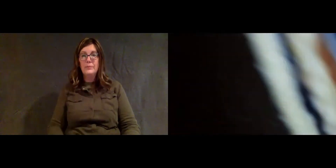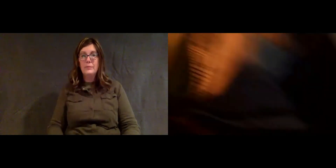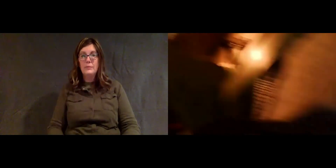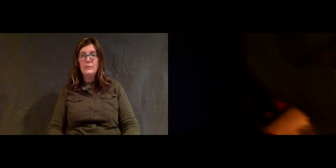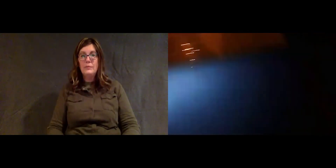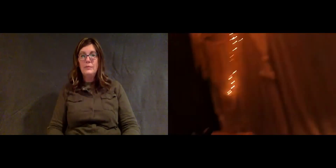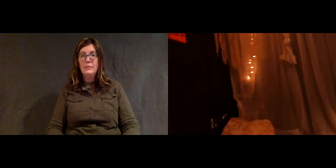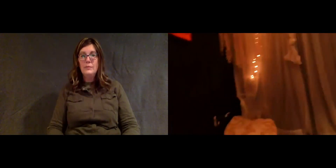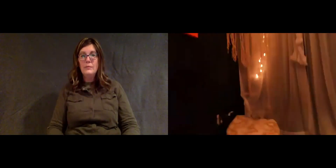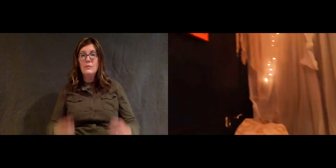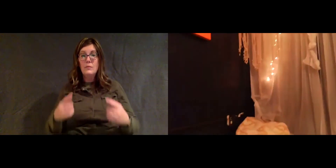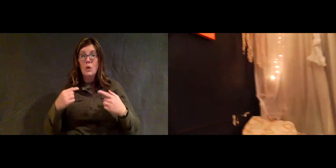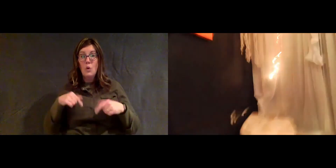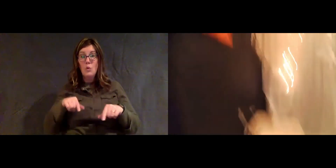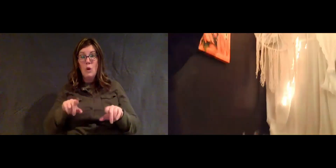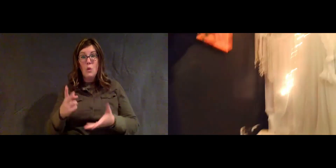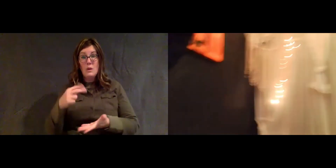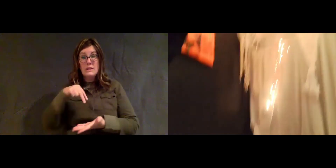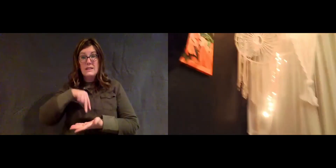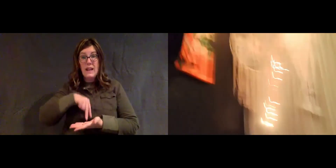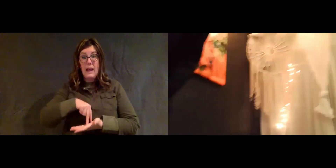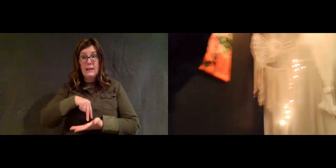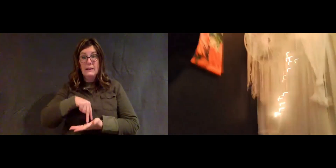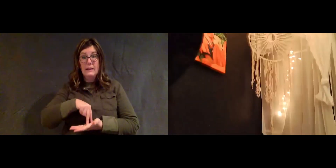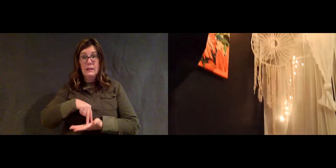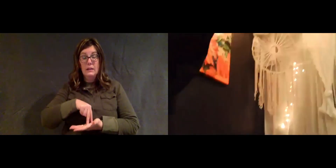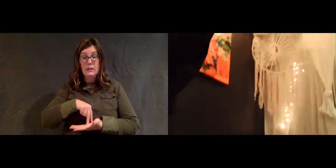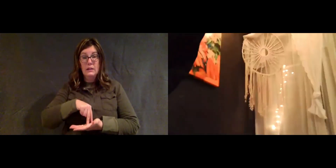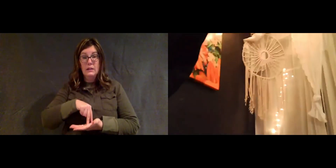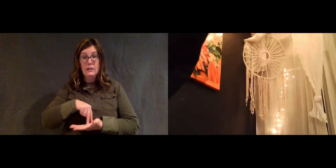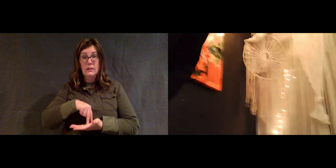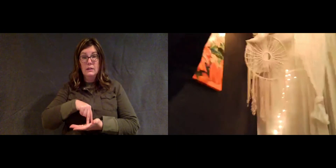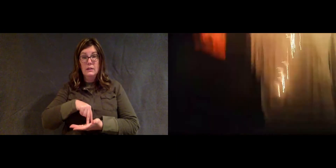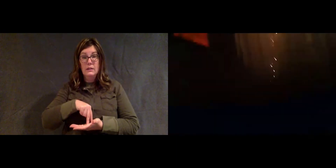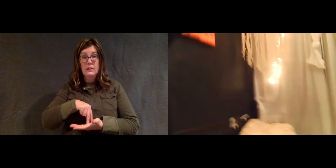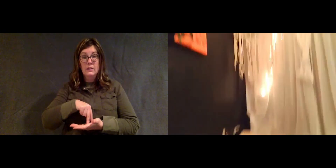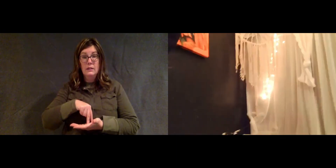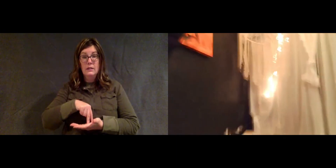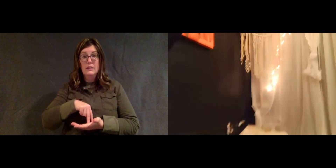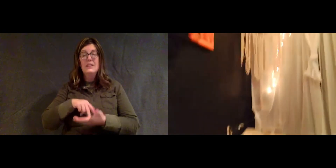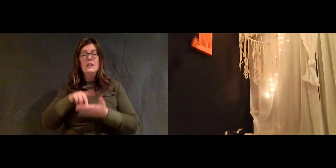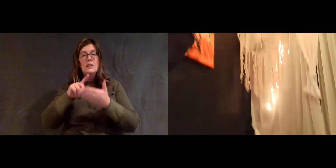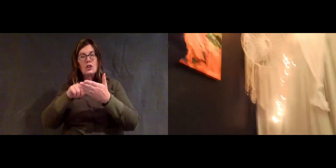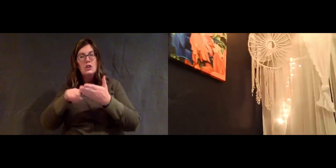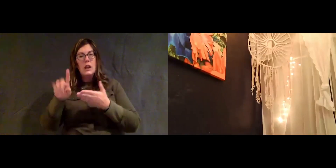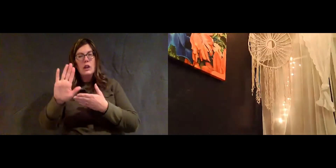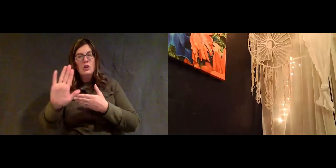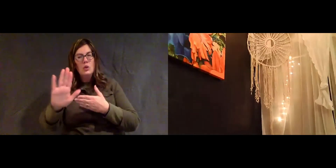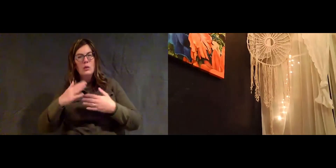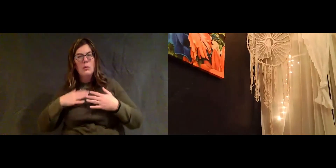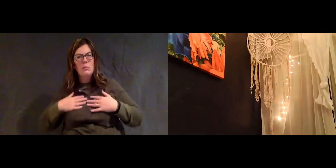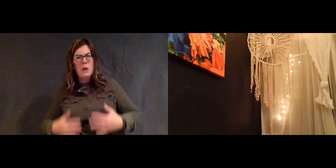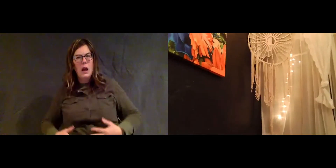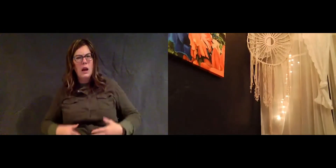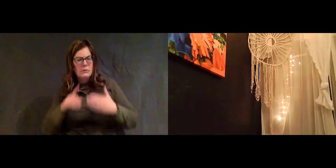while we're standing here, go ahead and just check in with how your body is feeling.